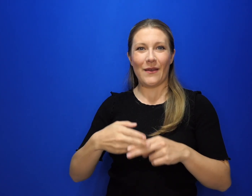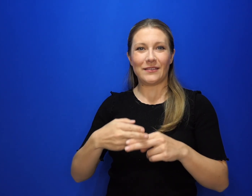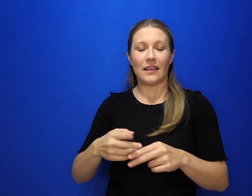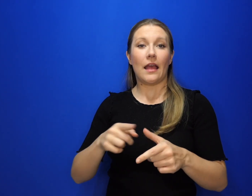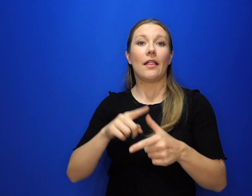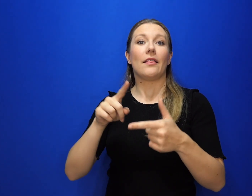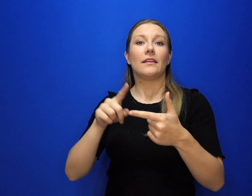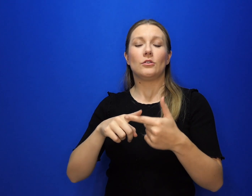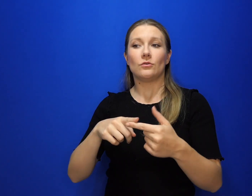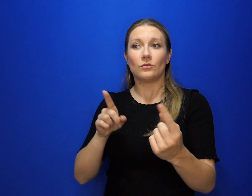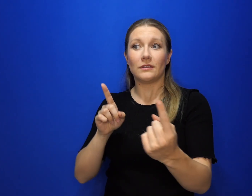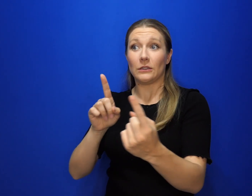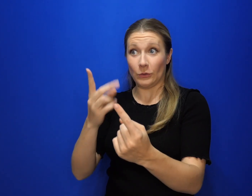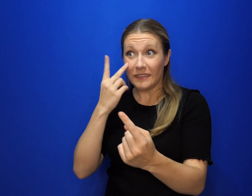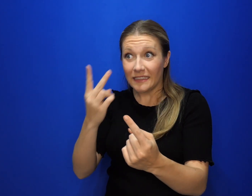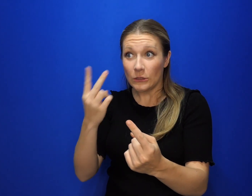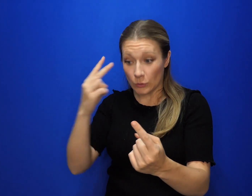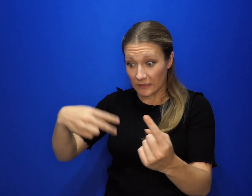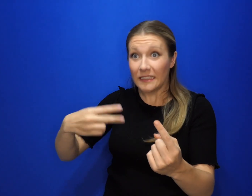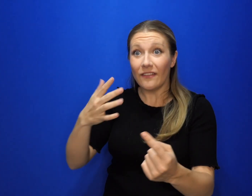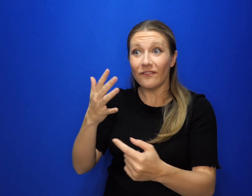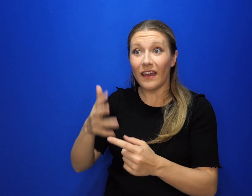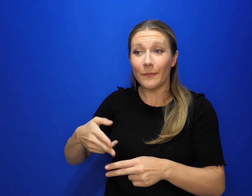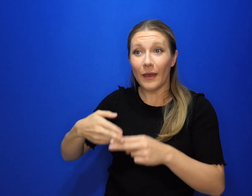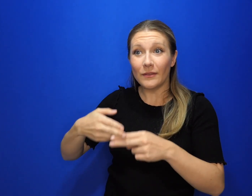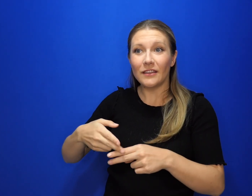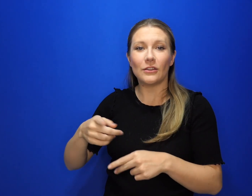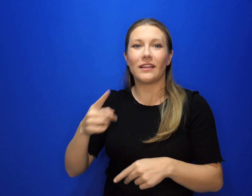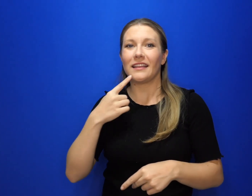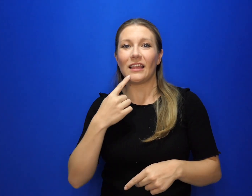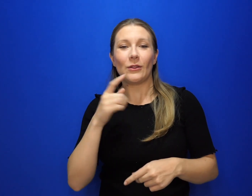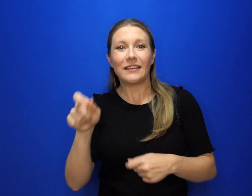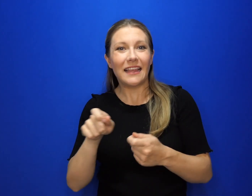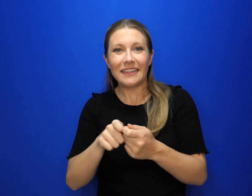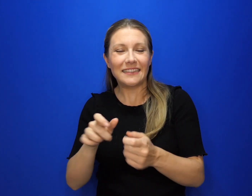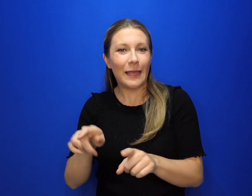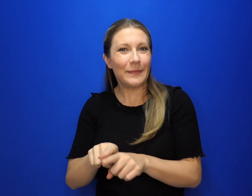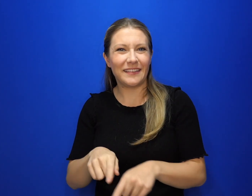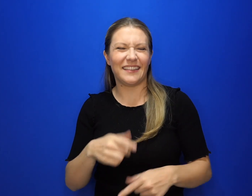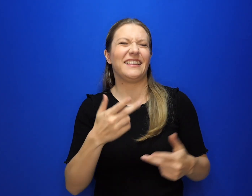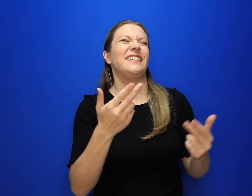then eventually you just go up to somebody, you're like, do you see it? Do you see the 5? And they're like, you look exactly the same.